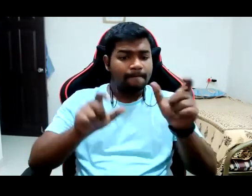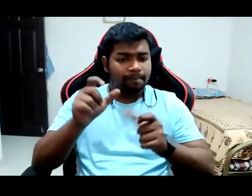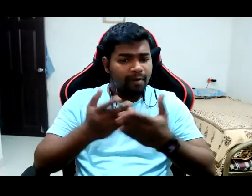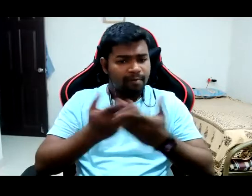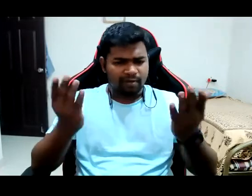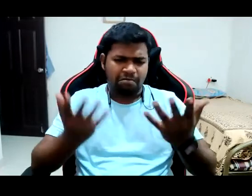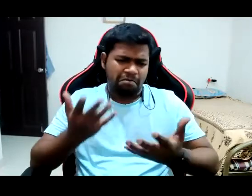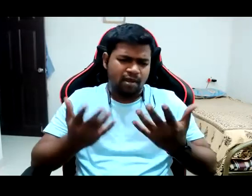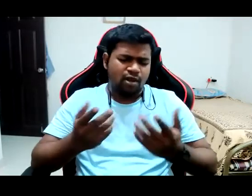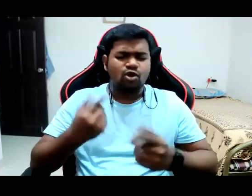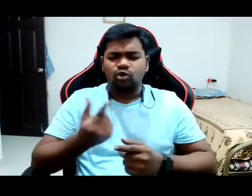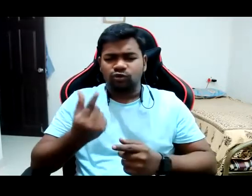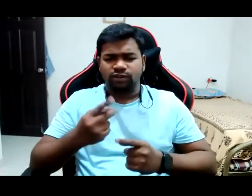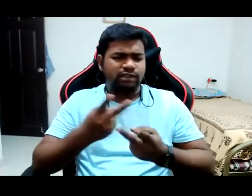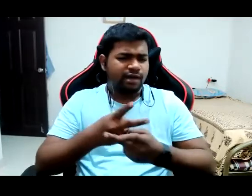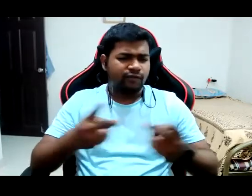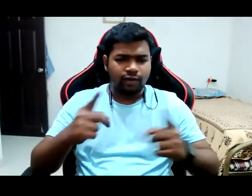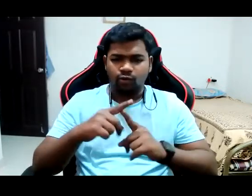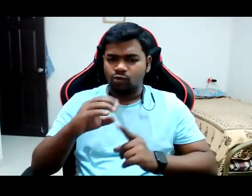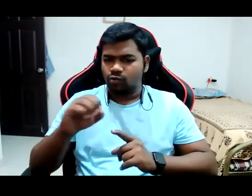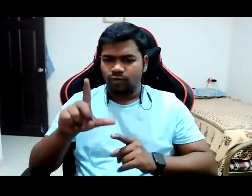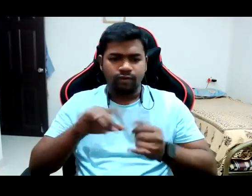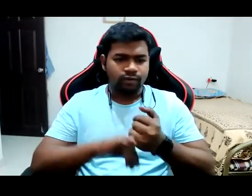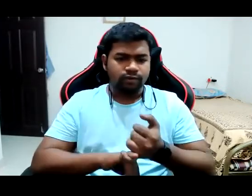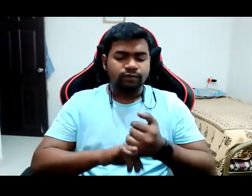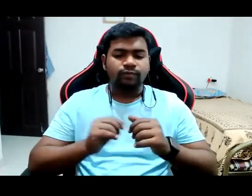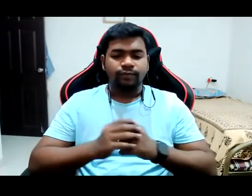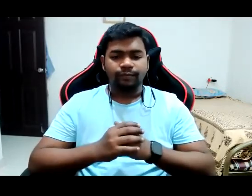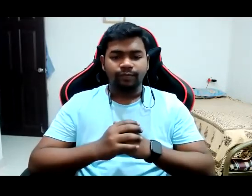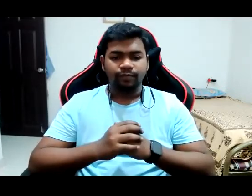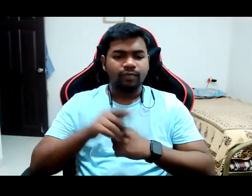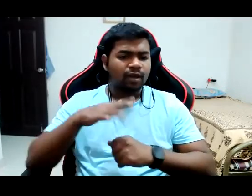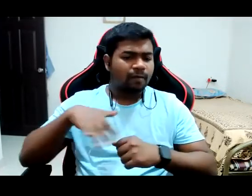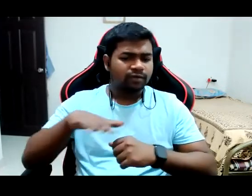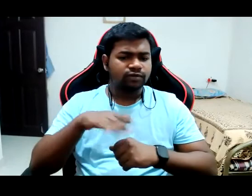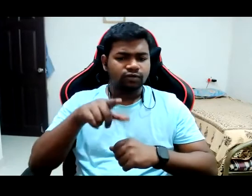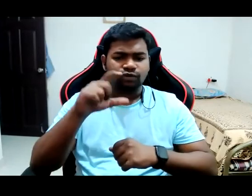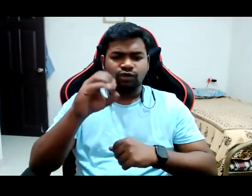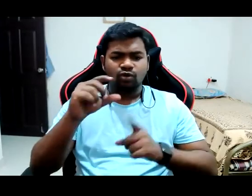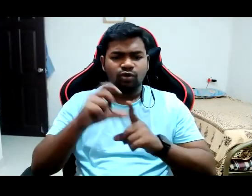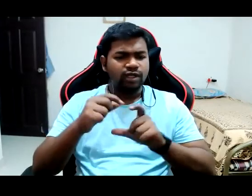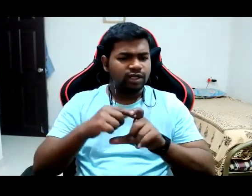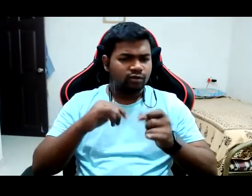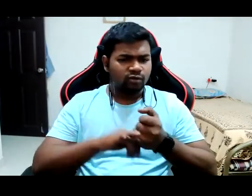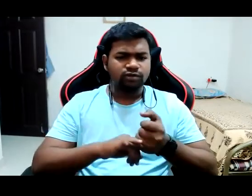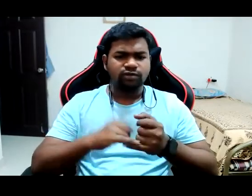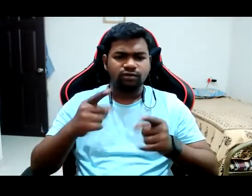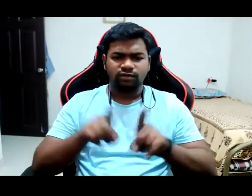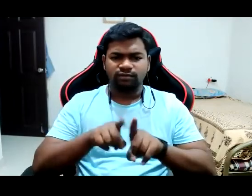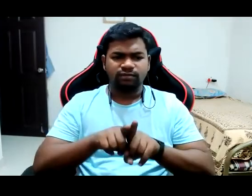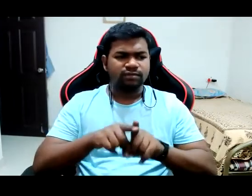tools, but at the end of the day, everyone basically codes, right? And the output pretty much remains the